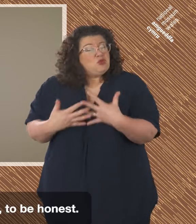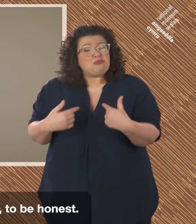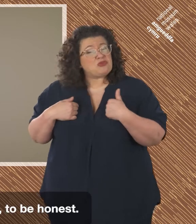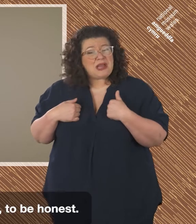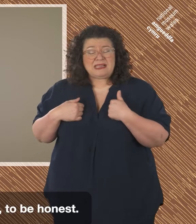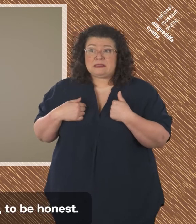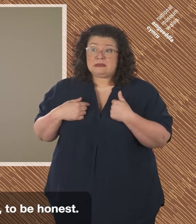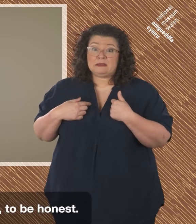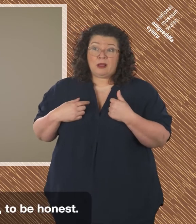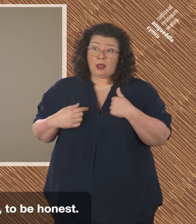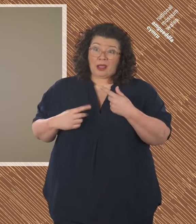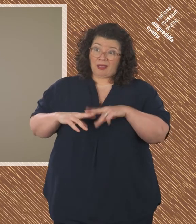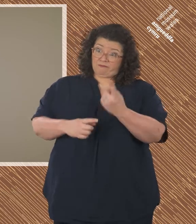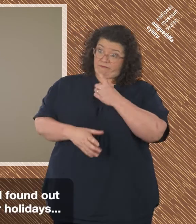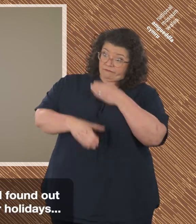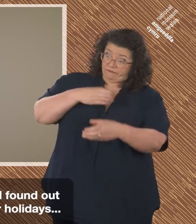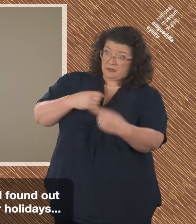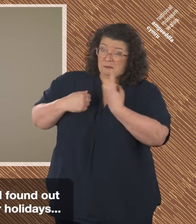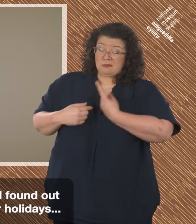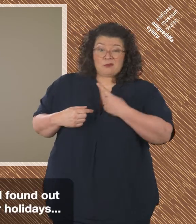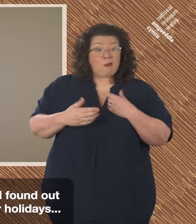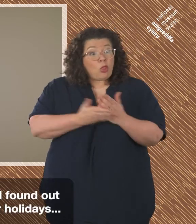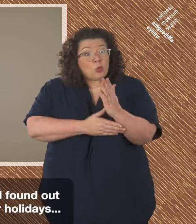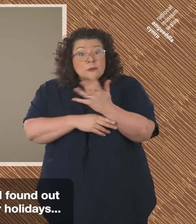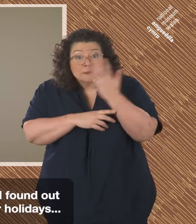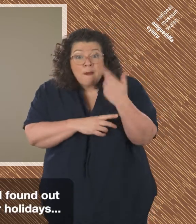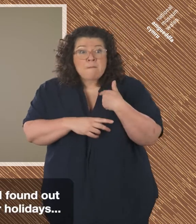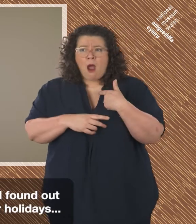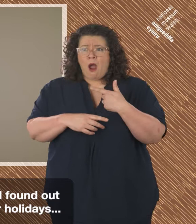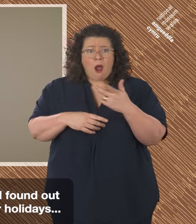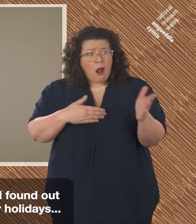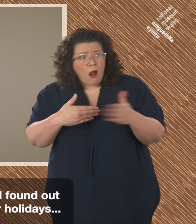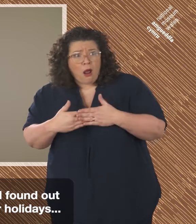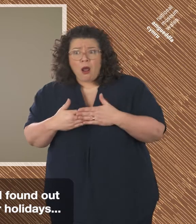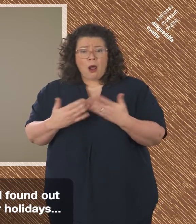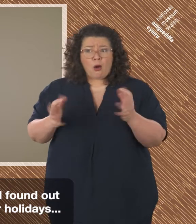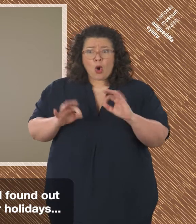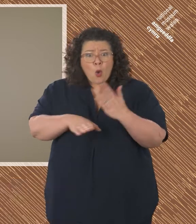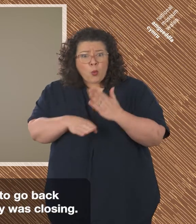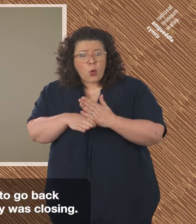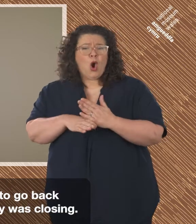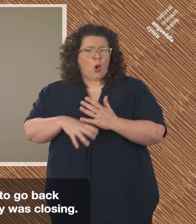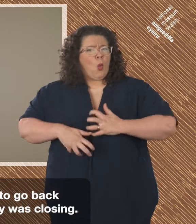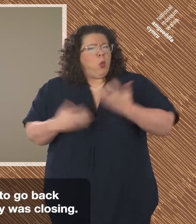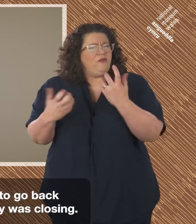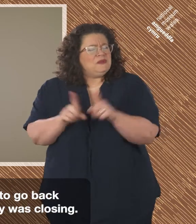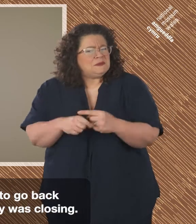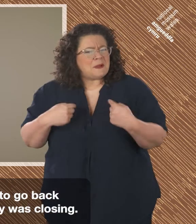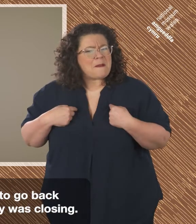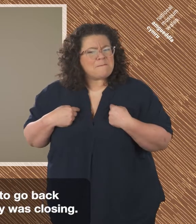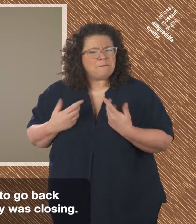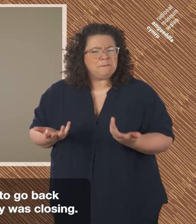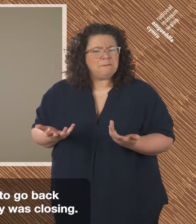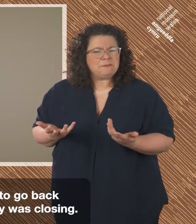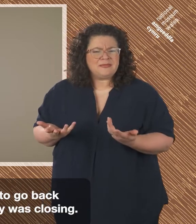I'm not surprised to be honest. I'd be angry too if I found out during my summer holidays that I had no job to go